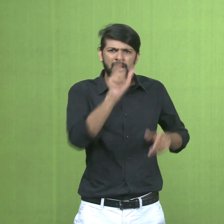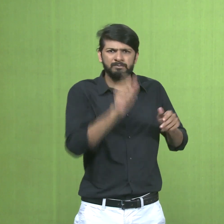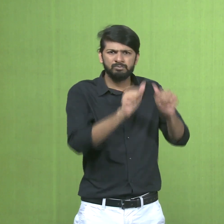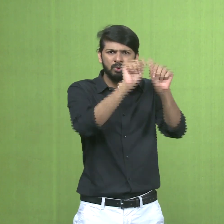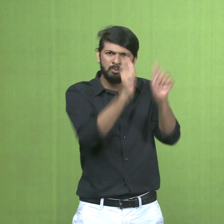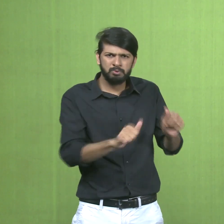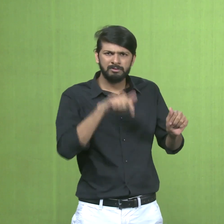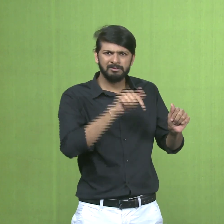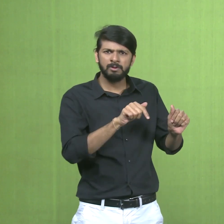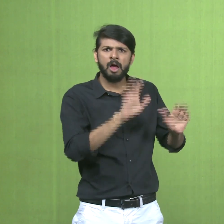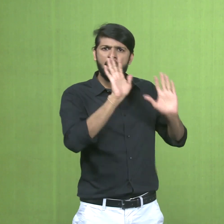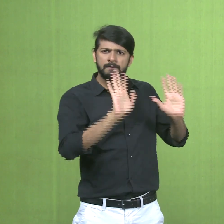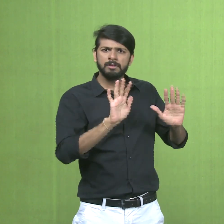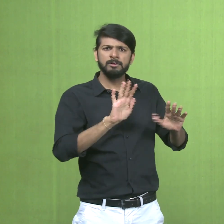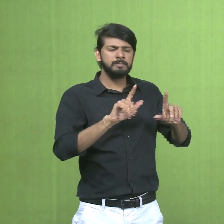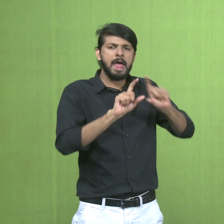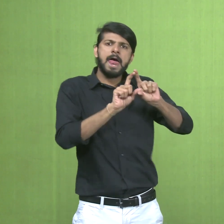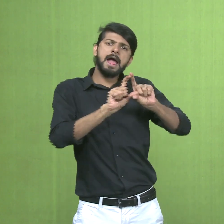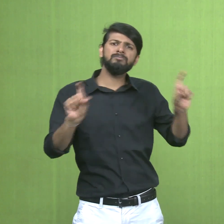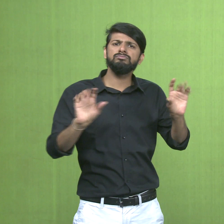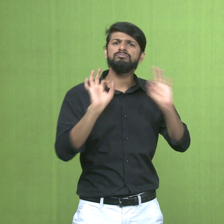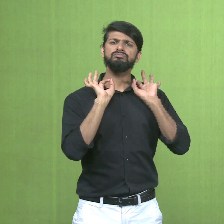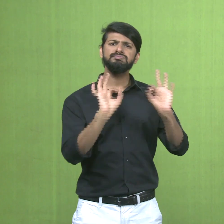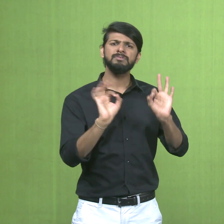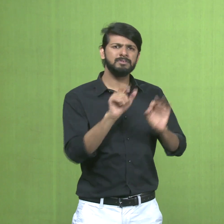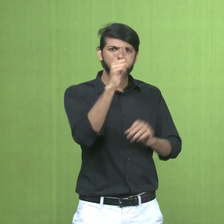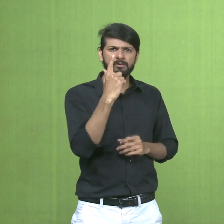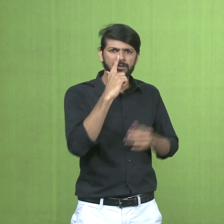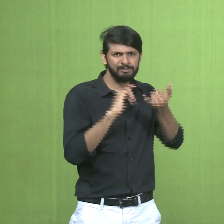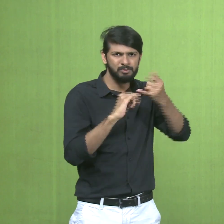The human bodies have been depicted with clarity.